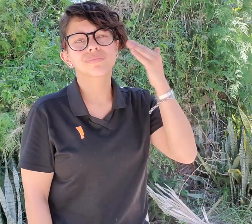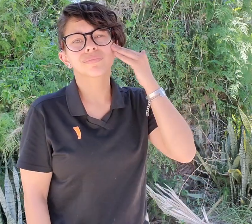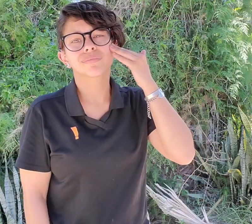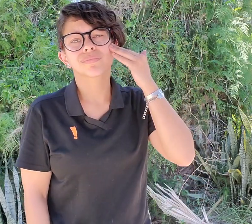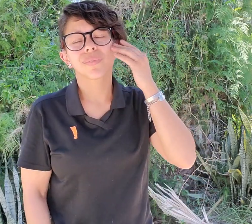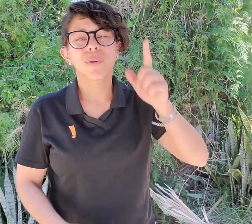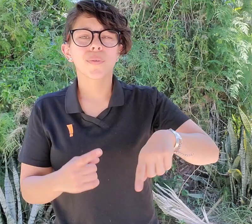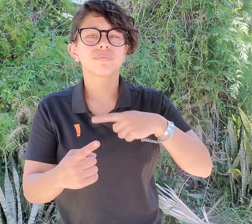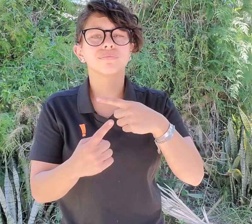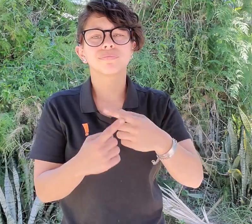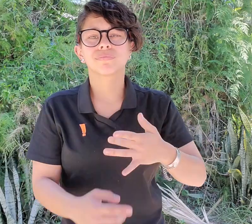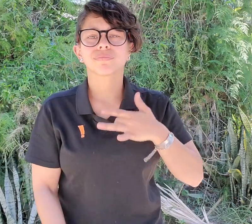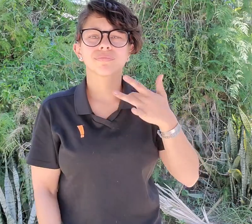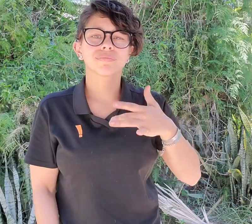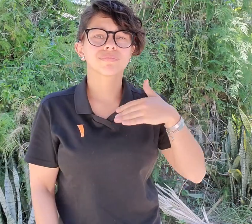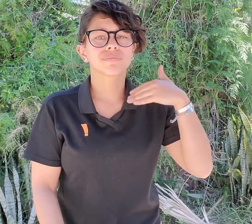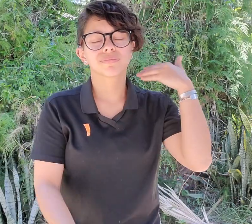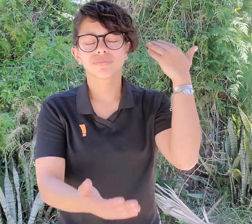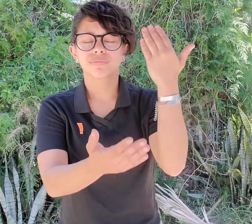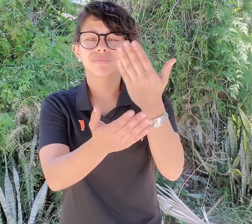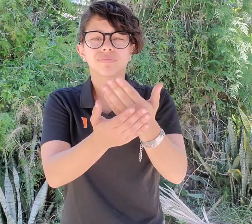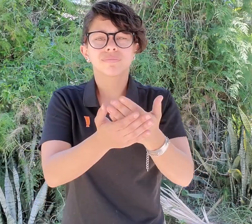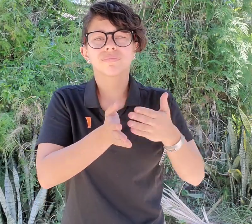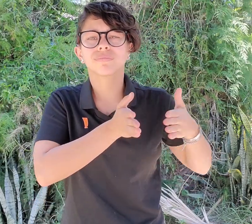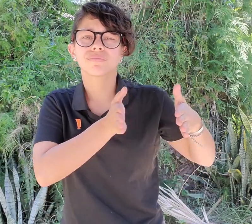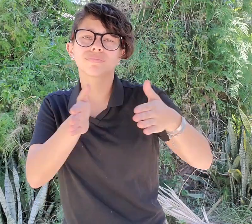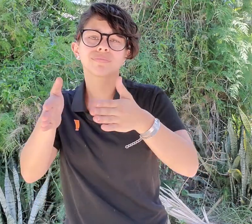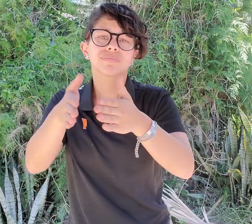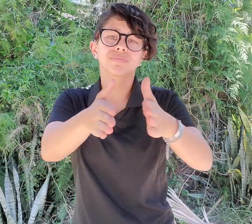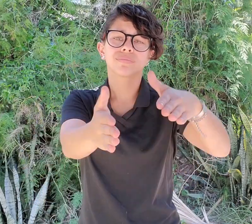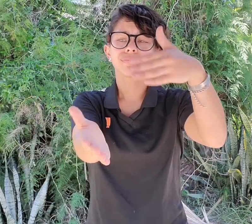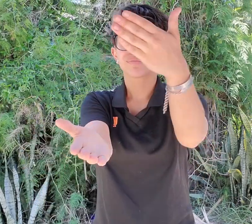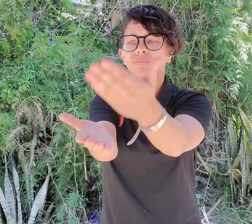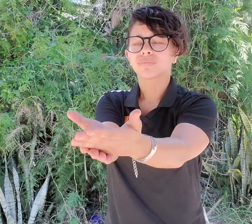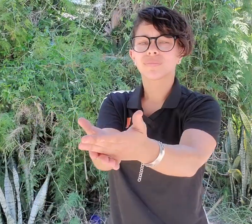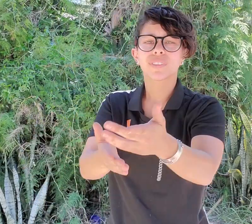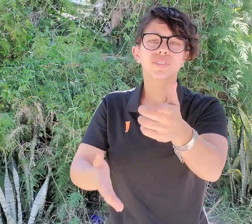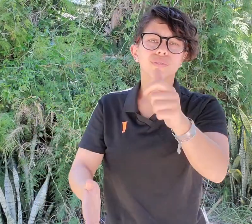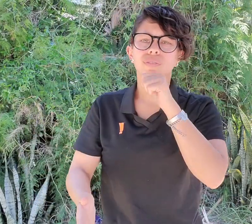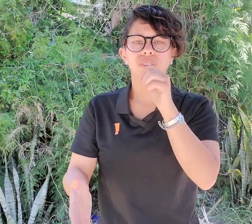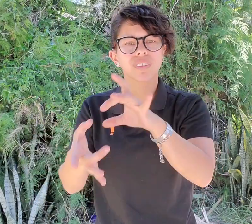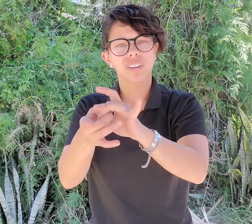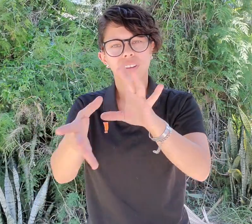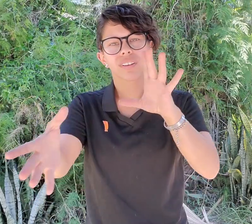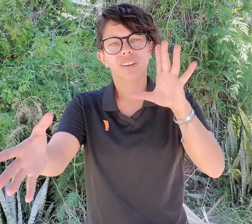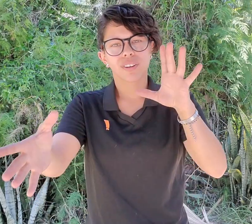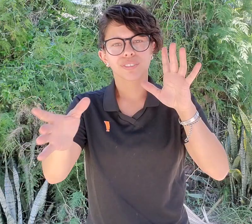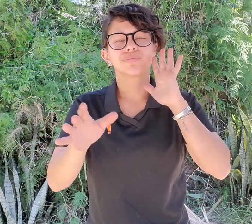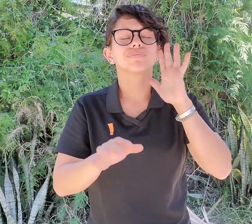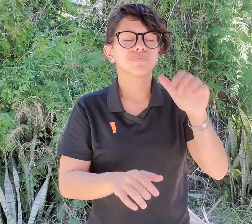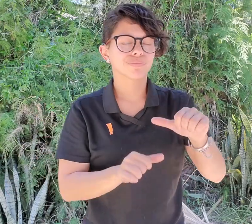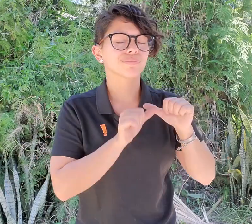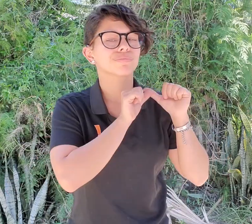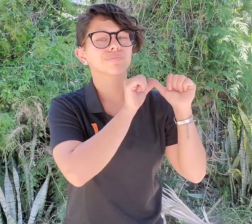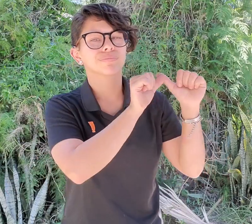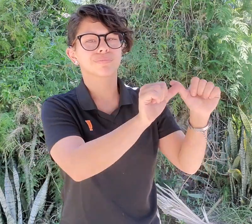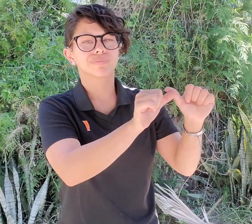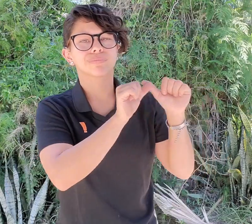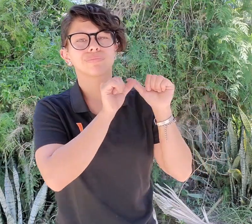know. When it feels like the end of the road, you don't let go, you just